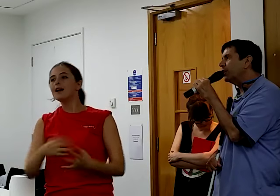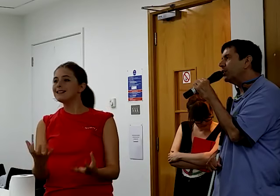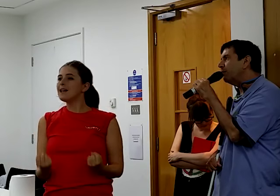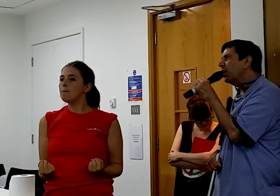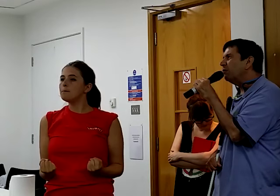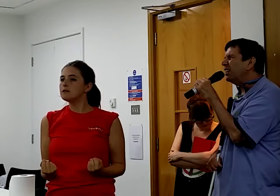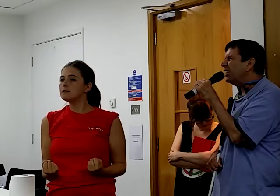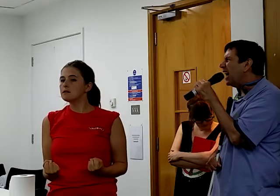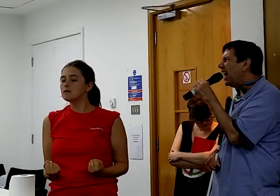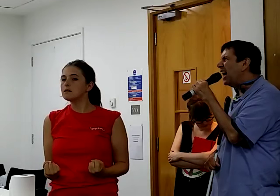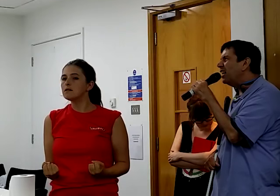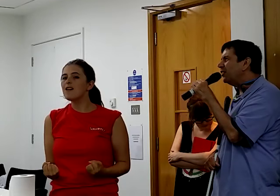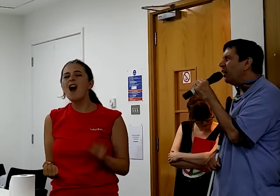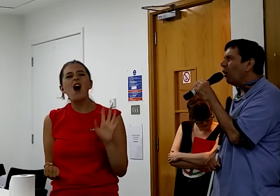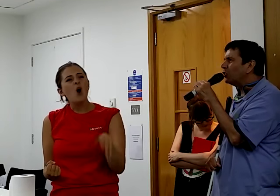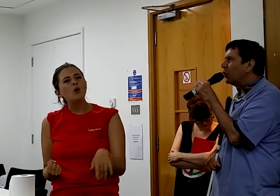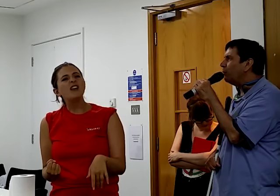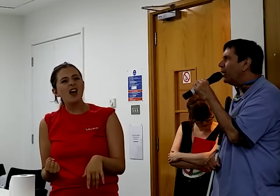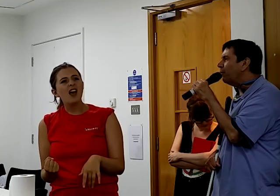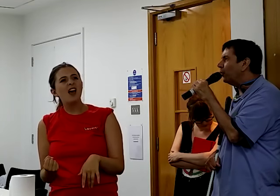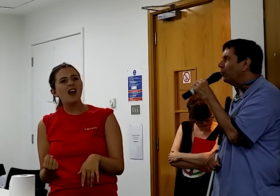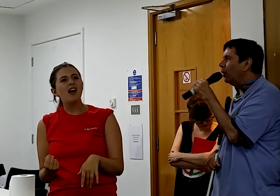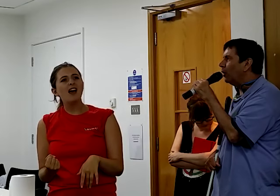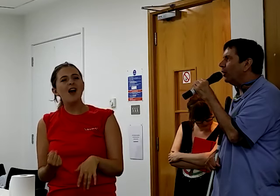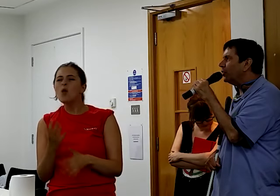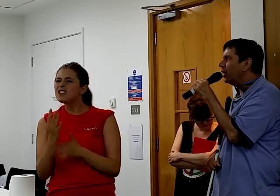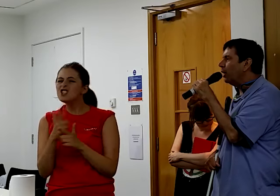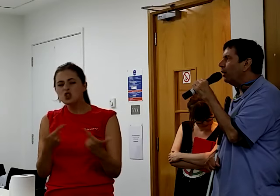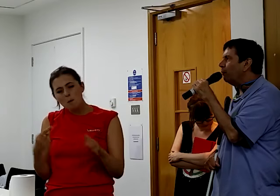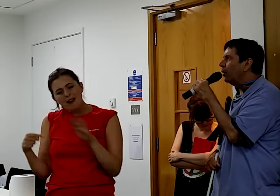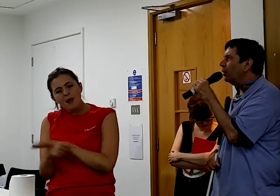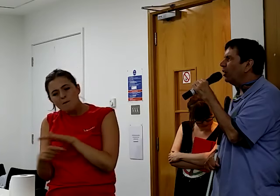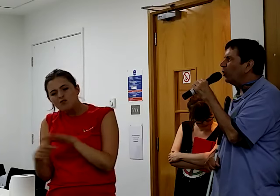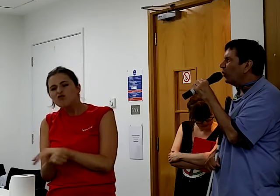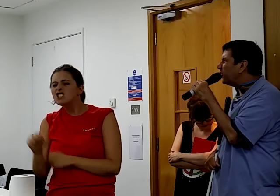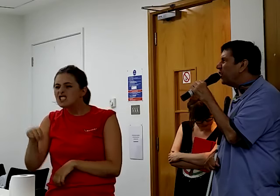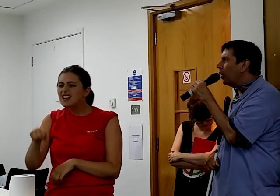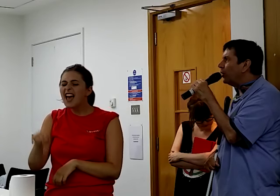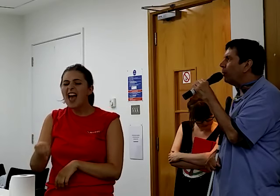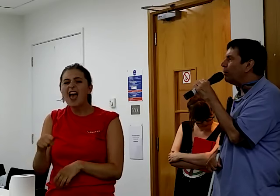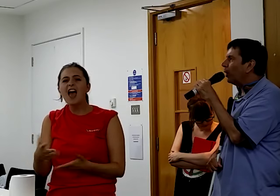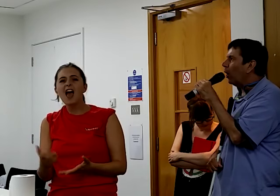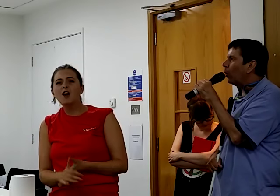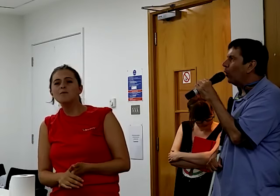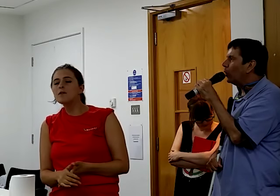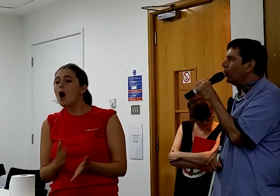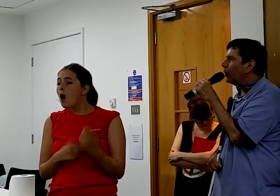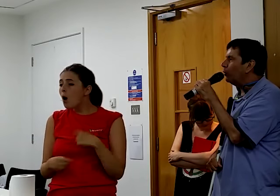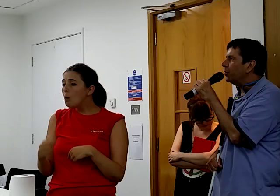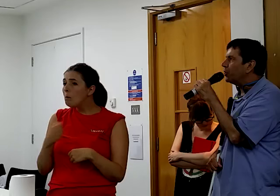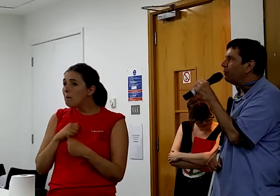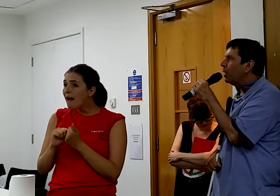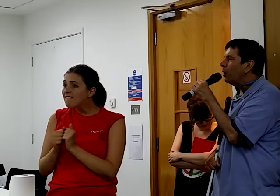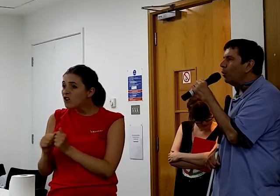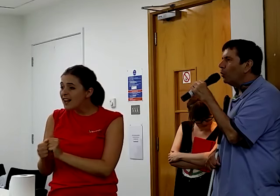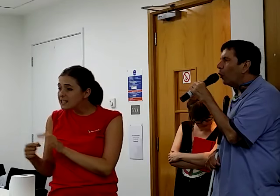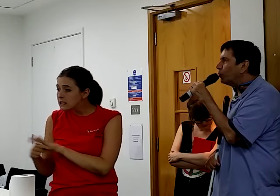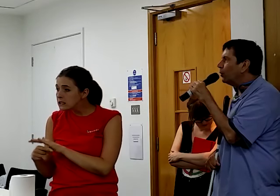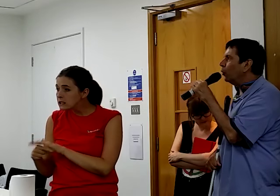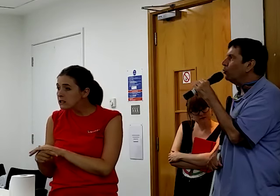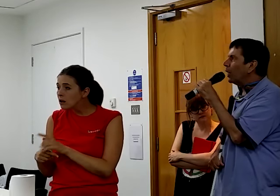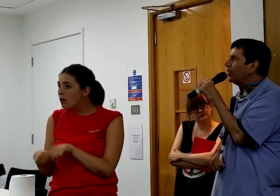in the referendum accept that, yeah, there are too many migrant workers here, but not necessarily the people that I work with who are in the